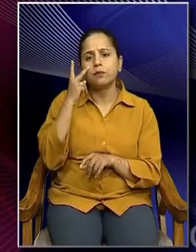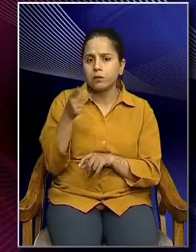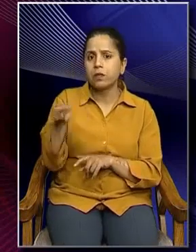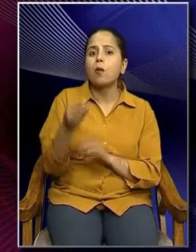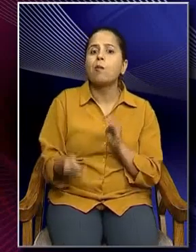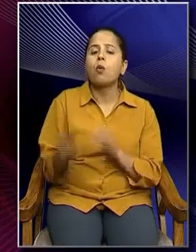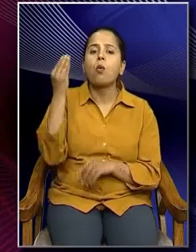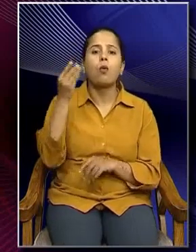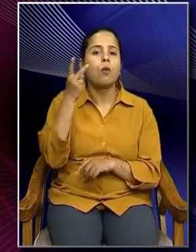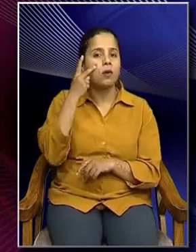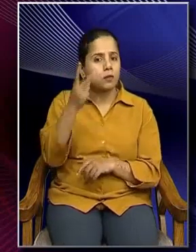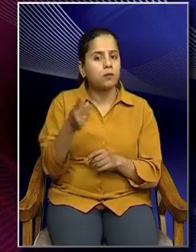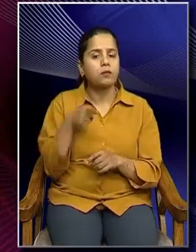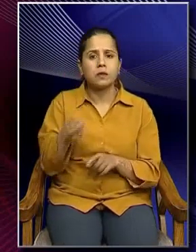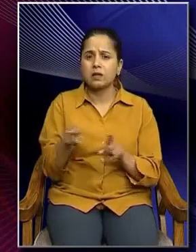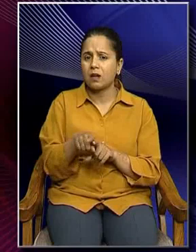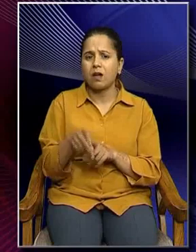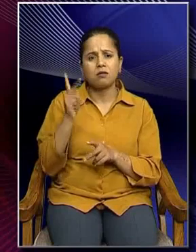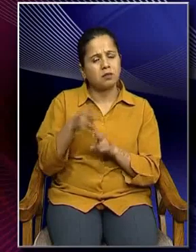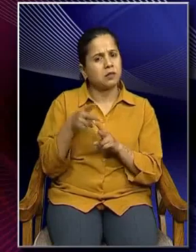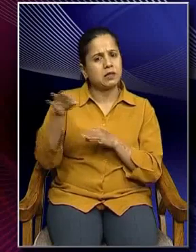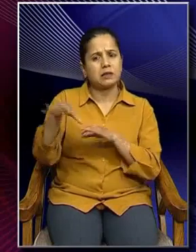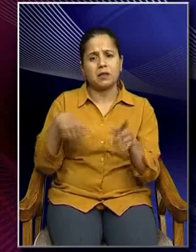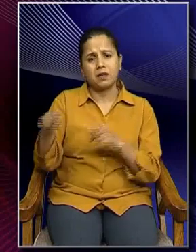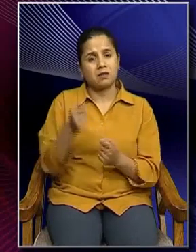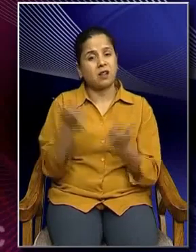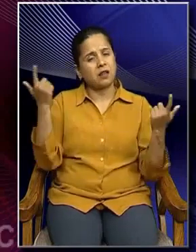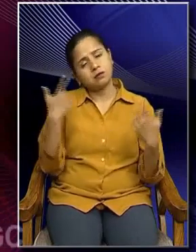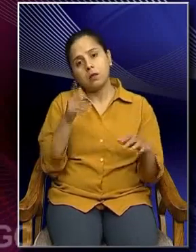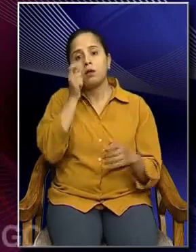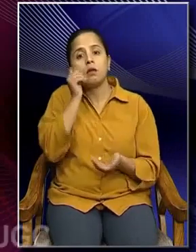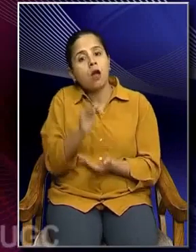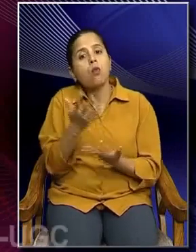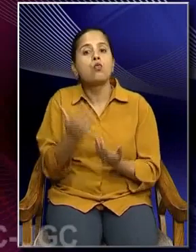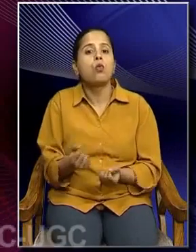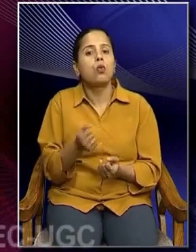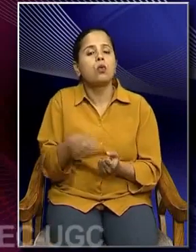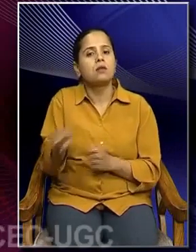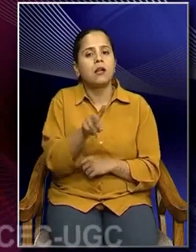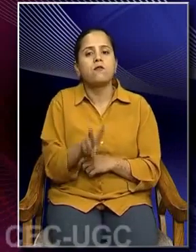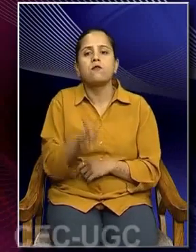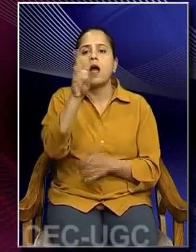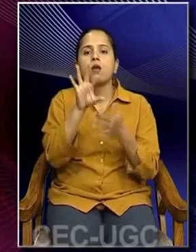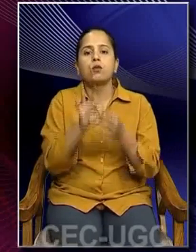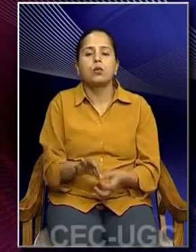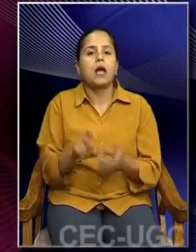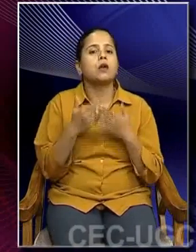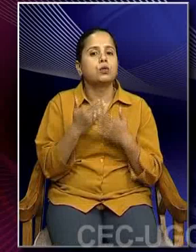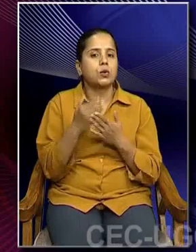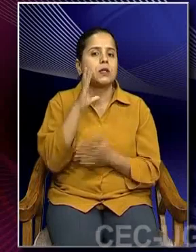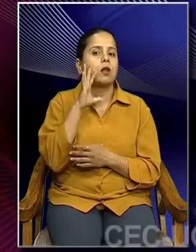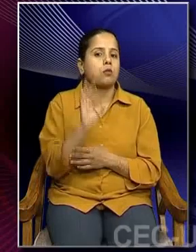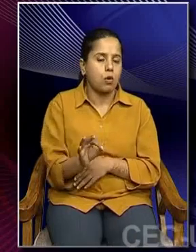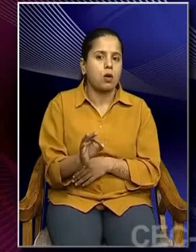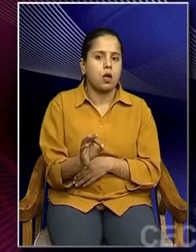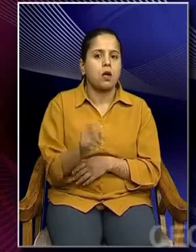more still very much prevalent in the elite section. So there is a need for value-based education which instills